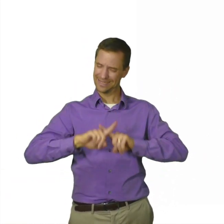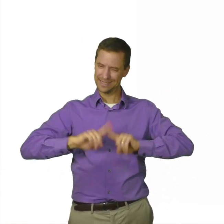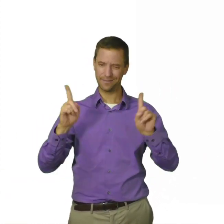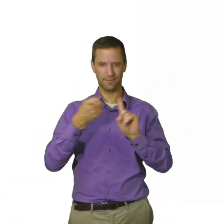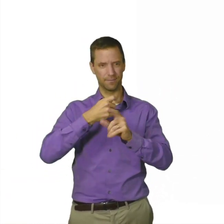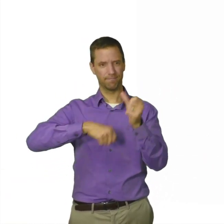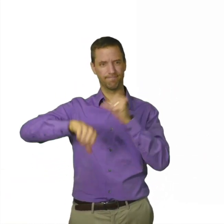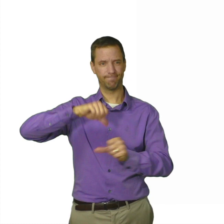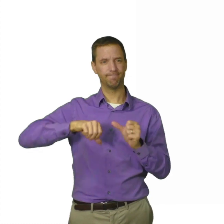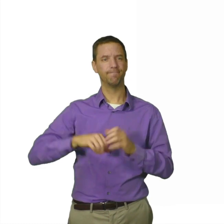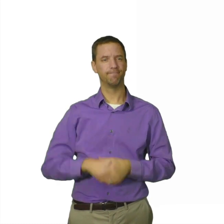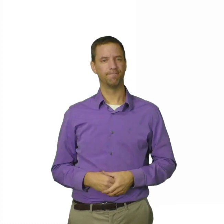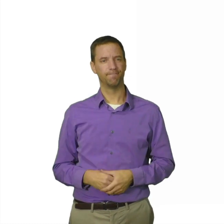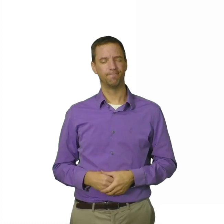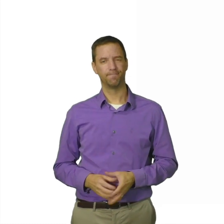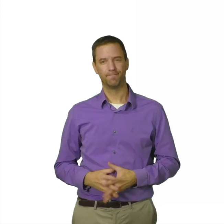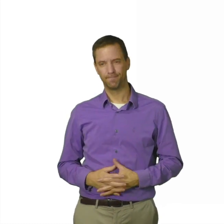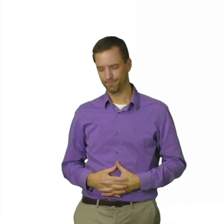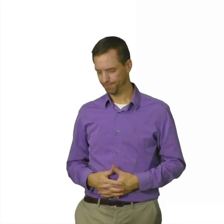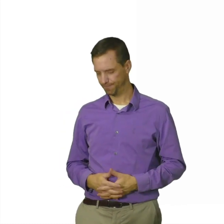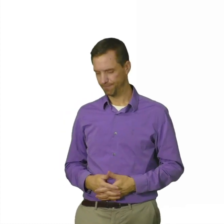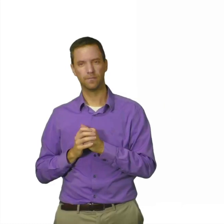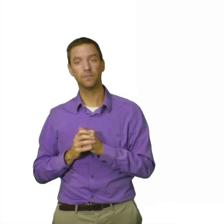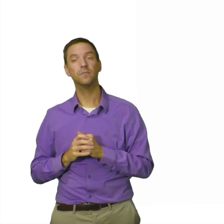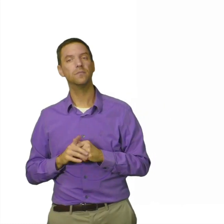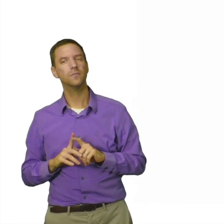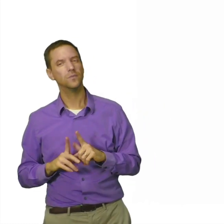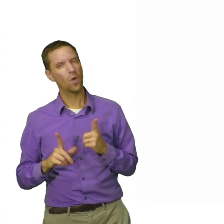important information about the different experiences that these children have had.